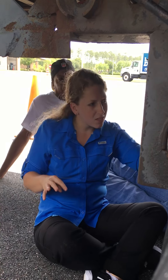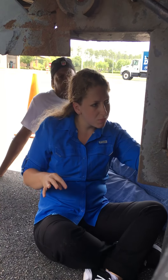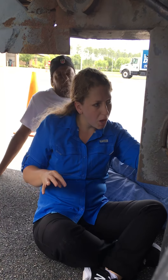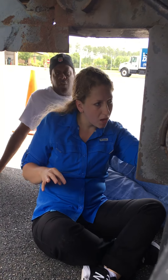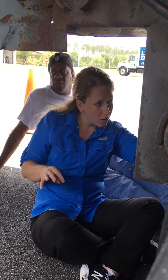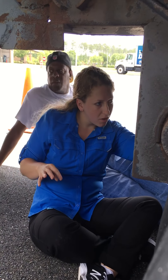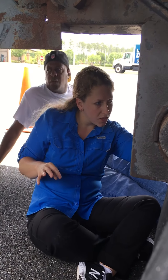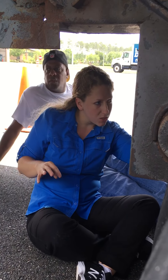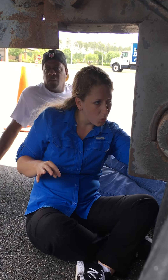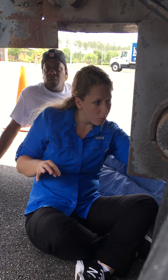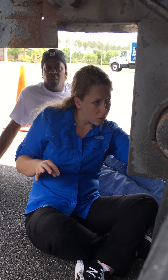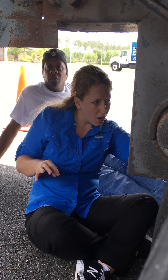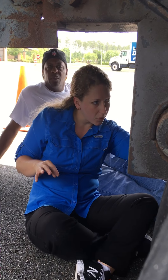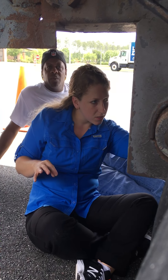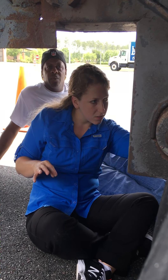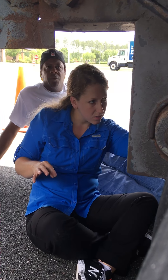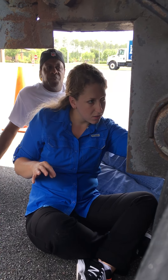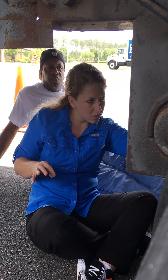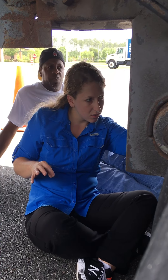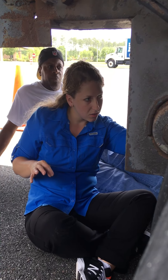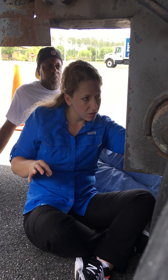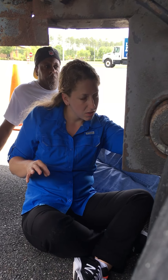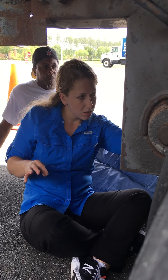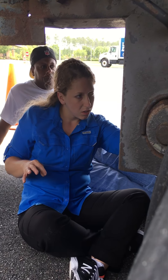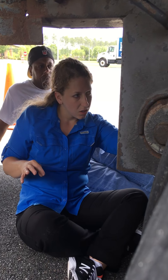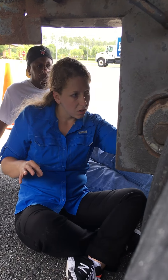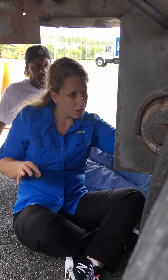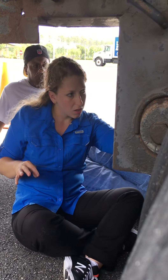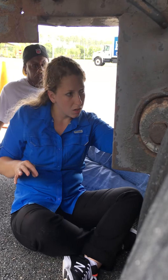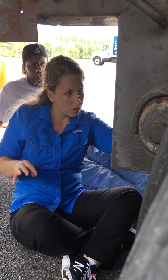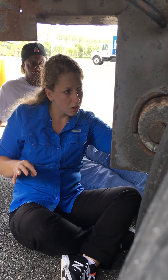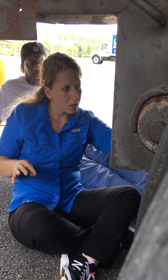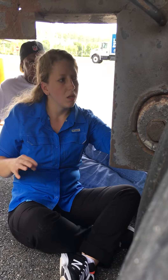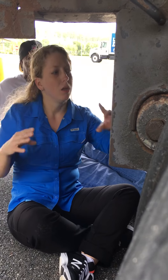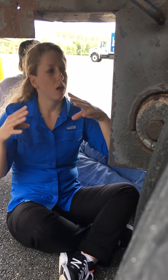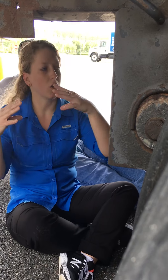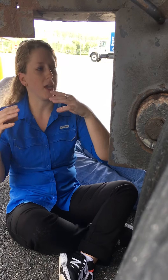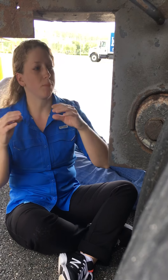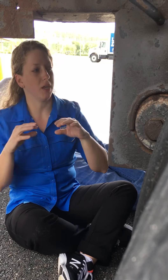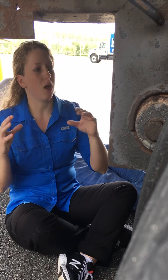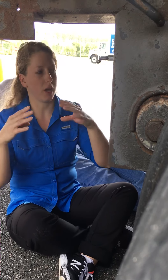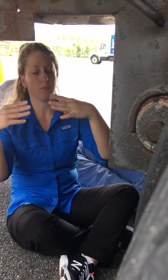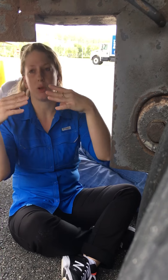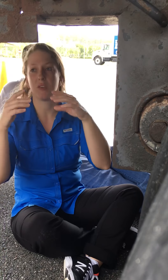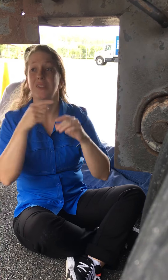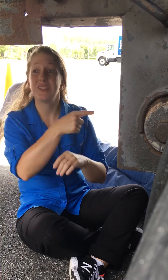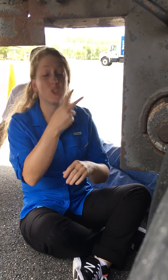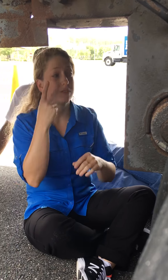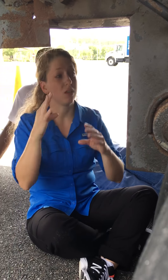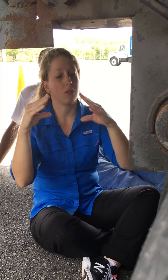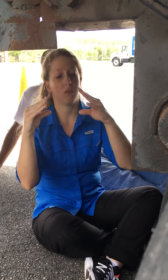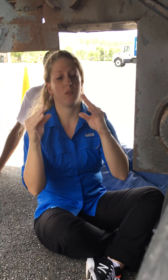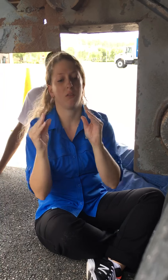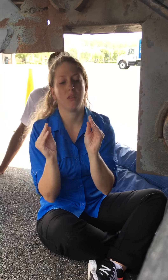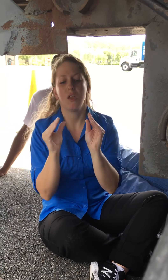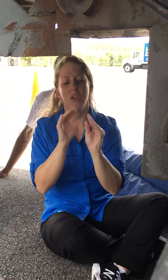airline that bottom goes of to this it. rubber, how it's Well, it's rolled over because it's deflated right now. okay, but okay, perfect. Or how many of these they got? What is that